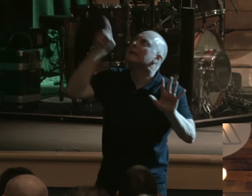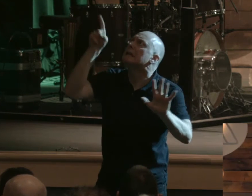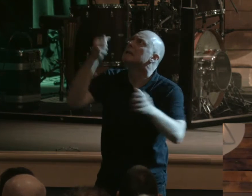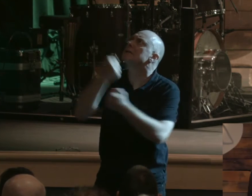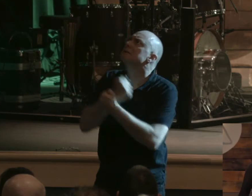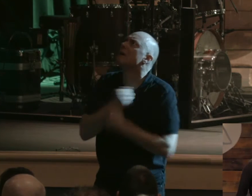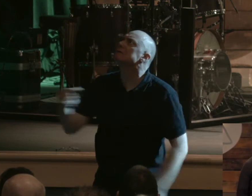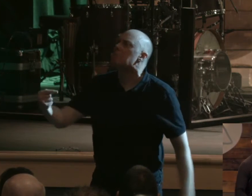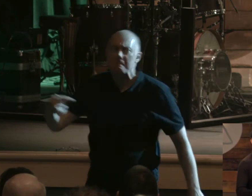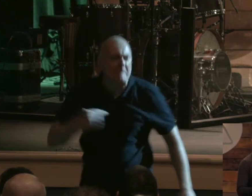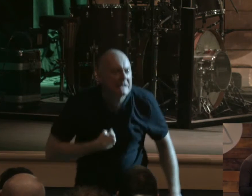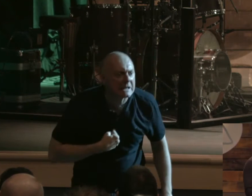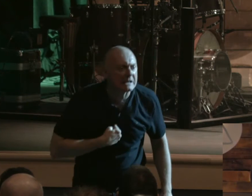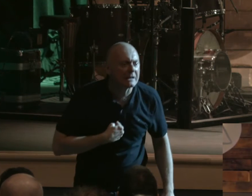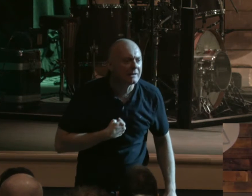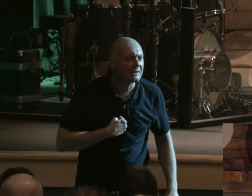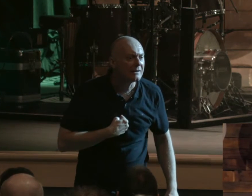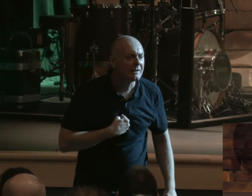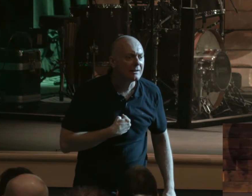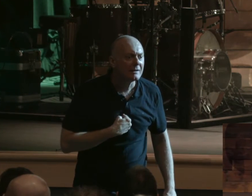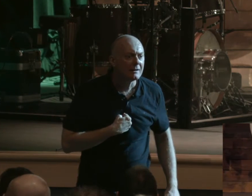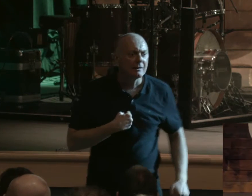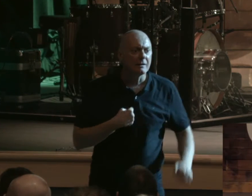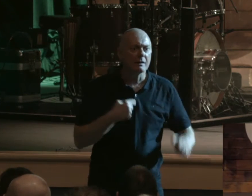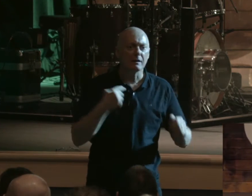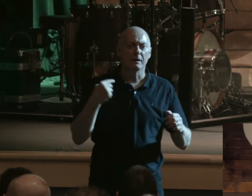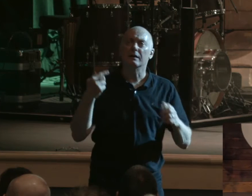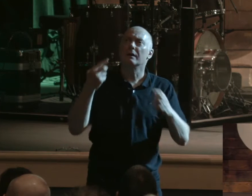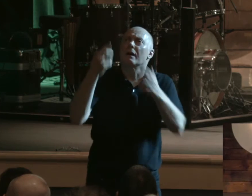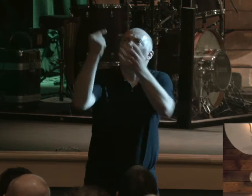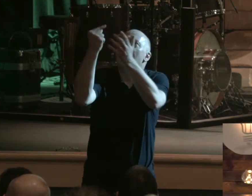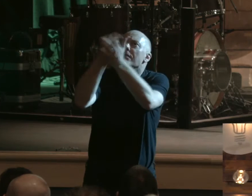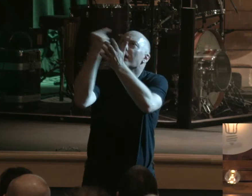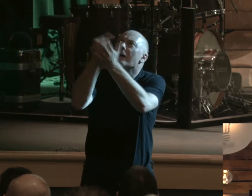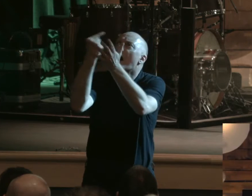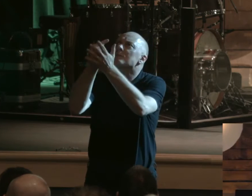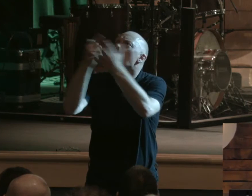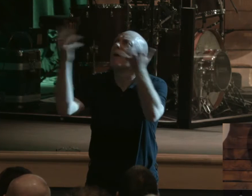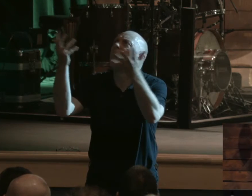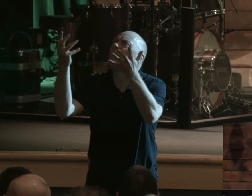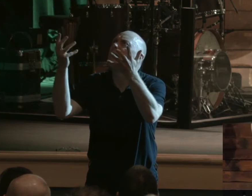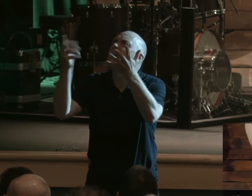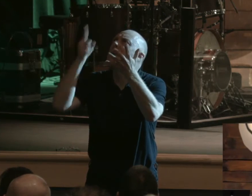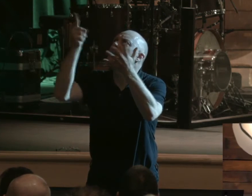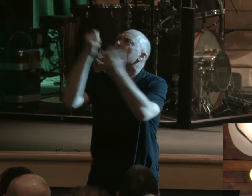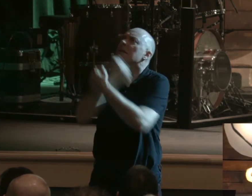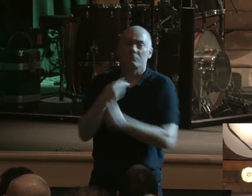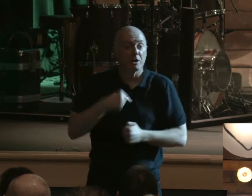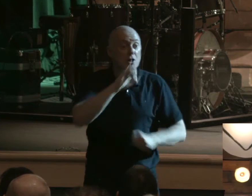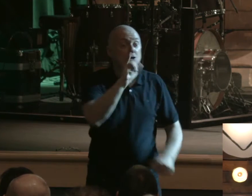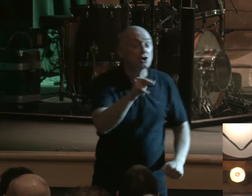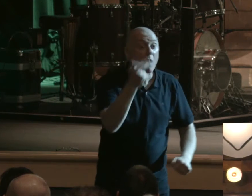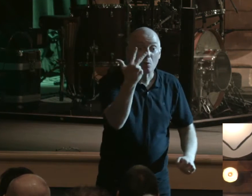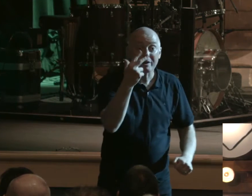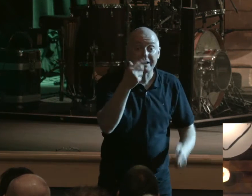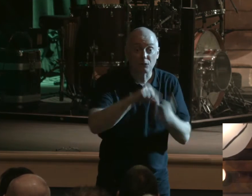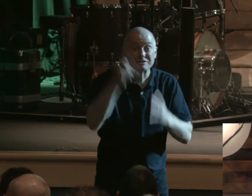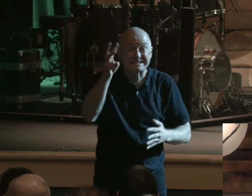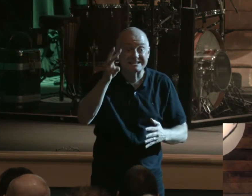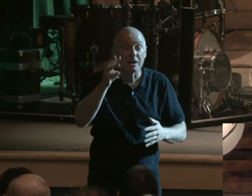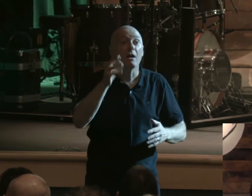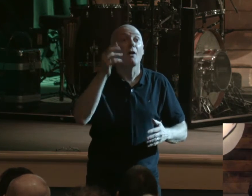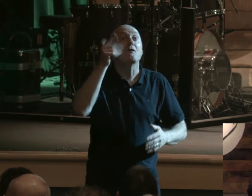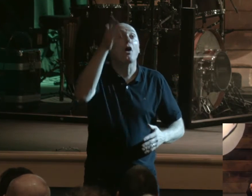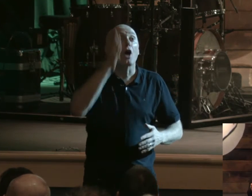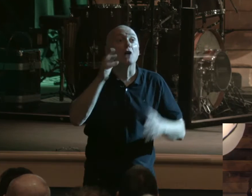God. The initiation of the gospel is the love of God. Maybe you've heard of this verse before, John 3:16. For